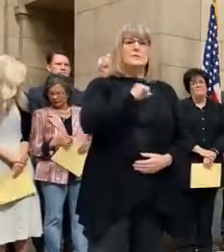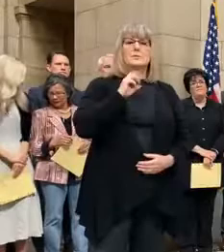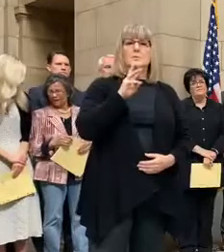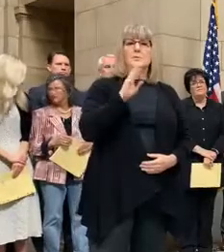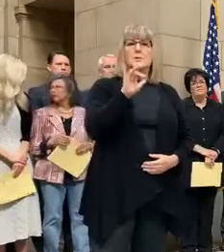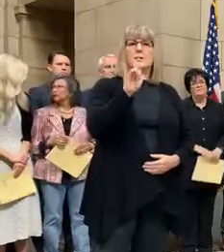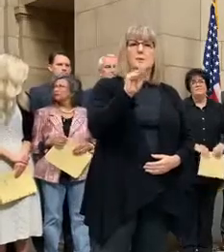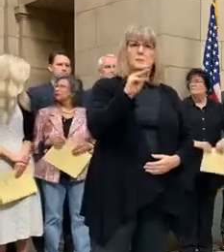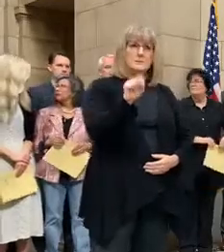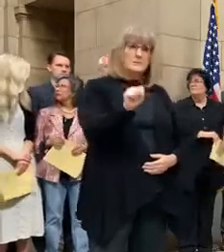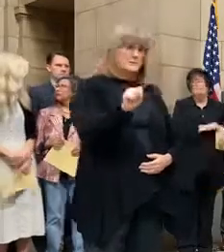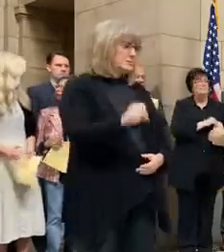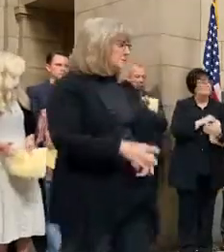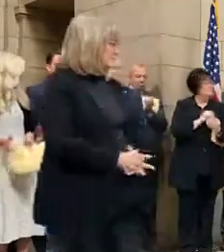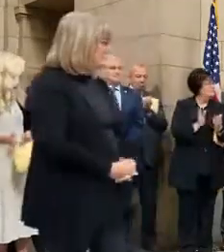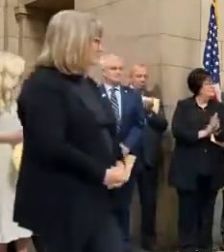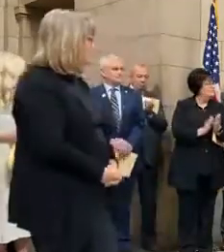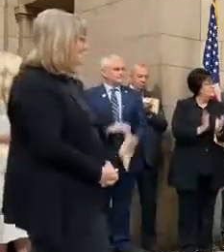Senator Williams.